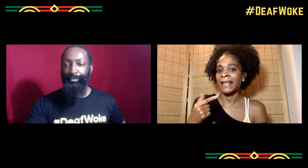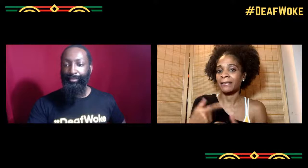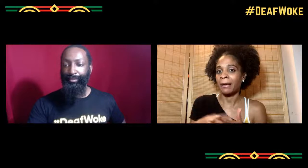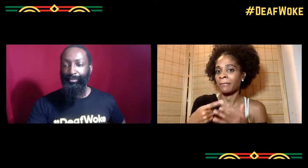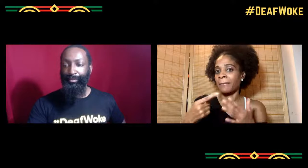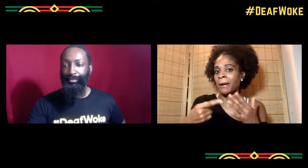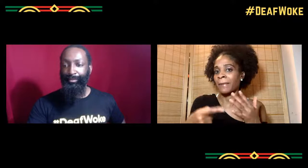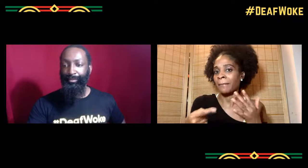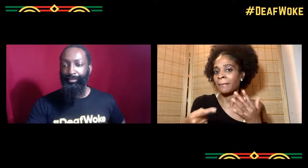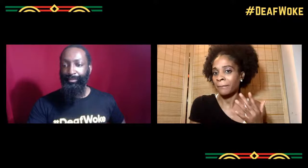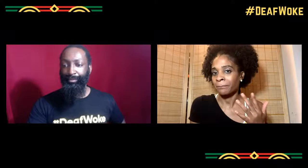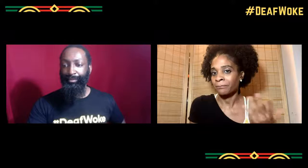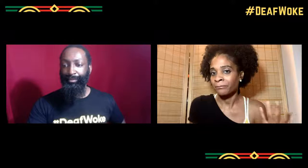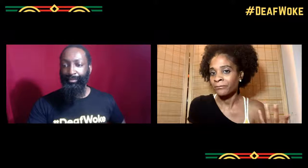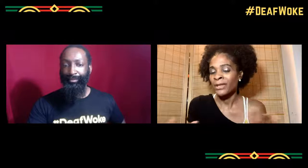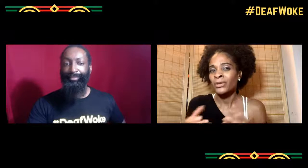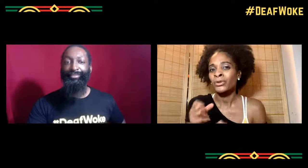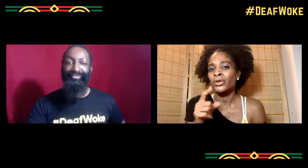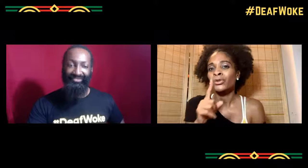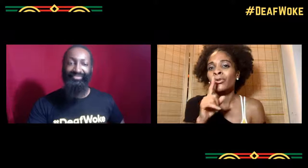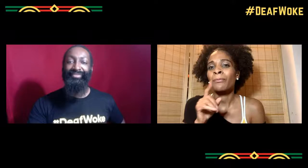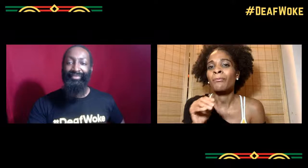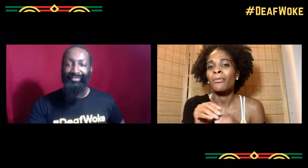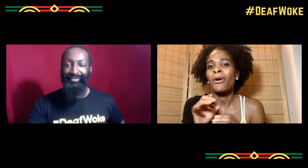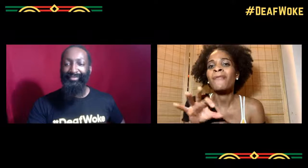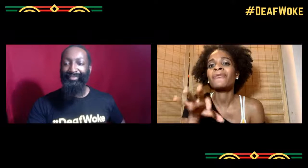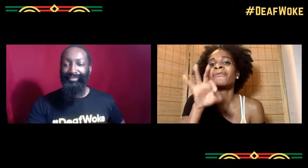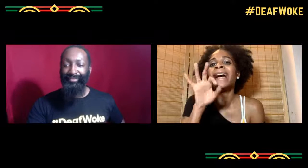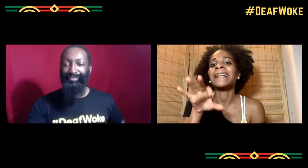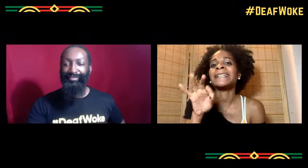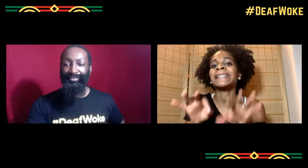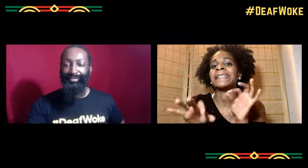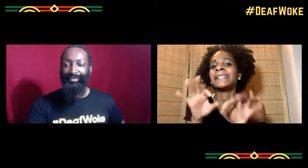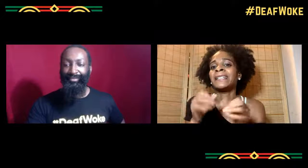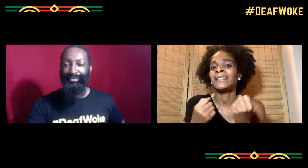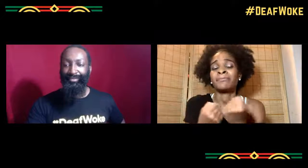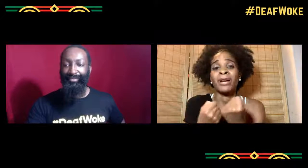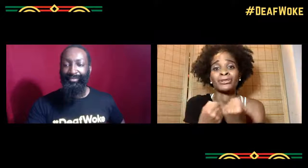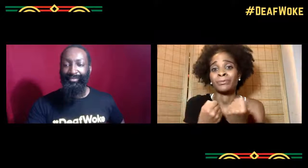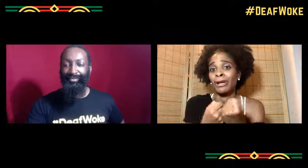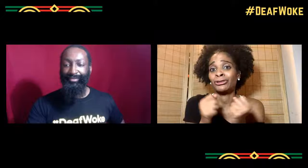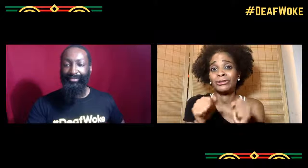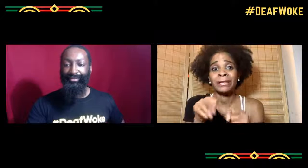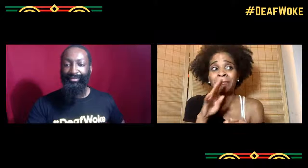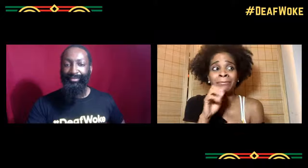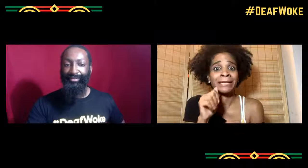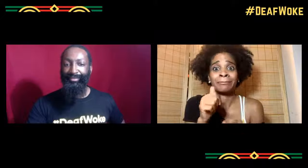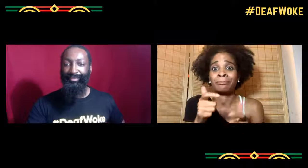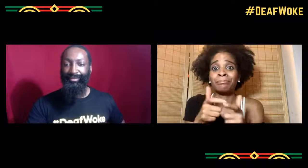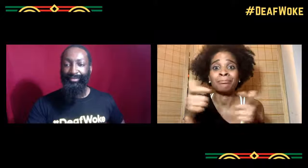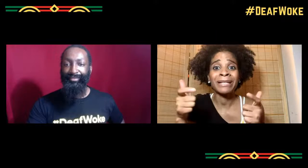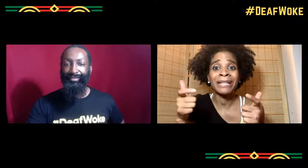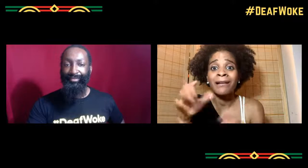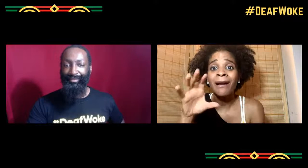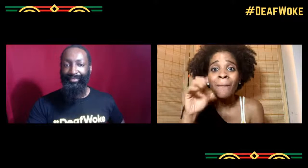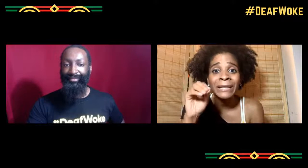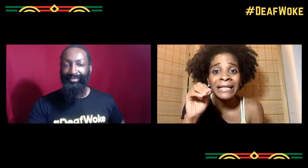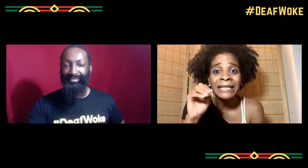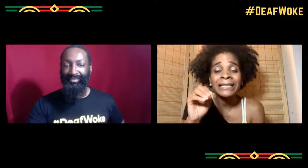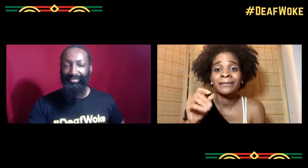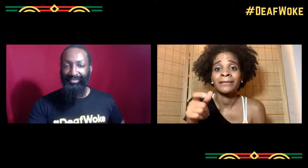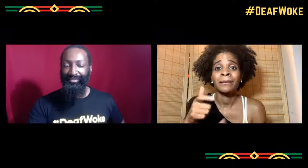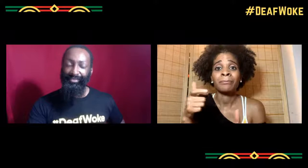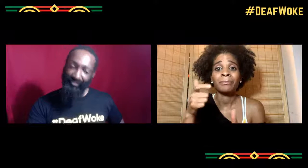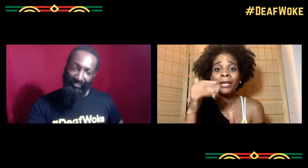Have your elevator speech. This is my proposal, my idea, my project, and try and find somebody who can